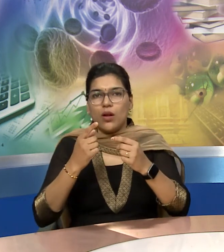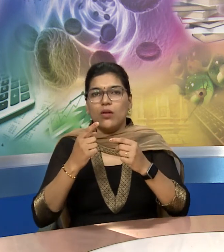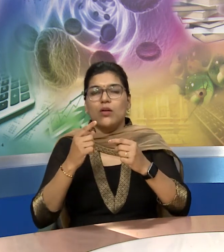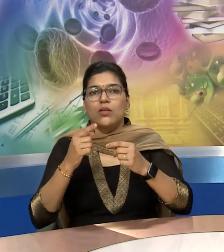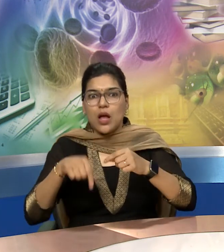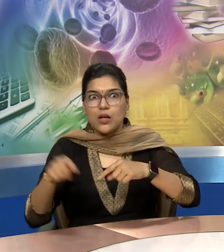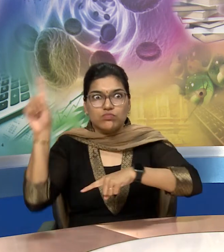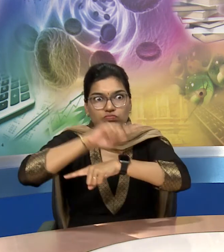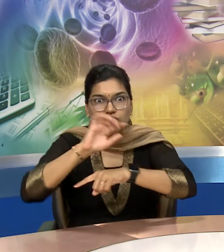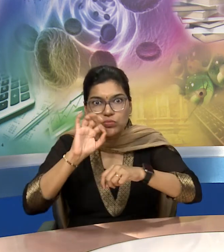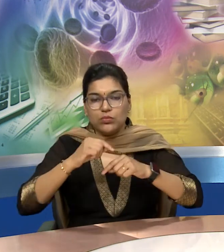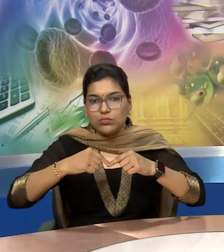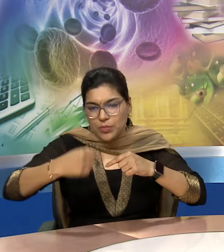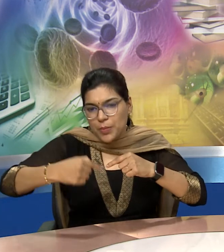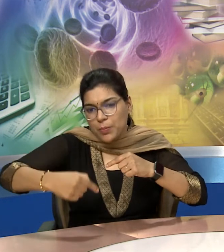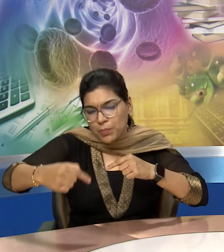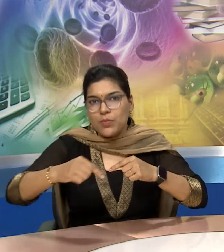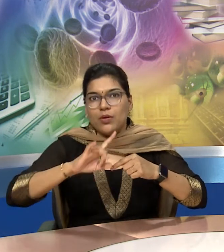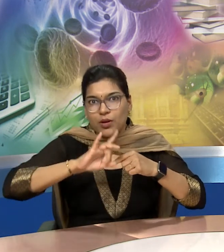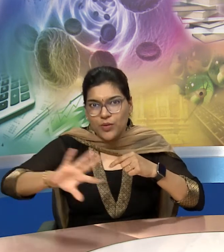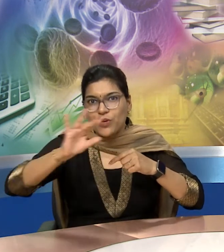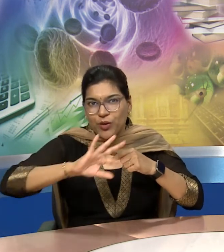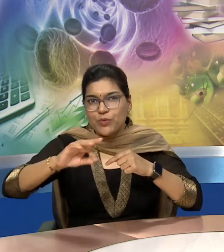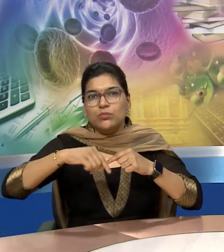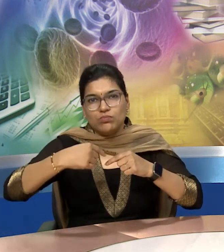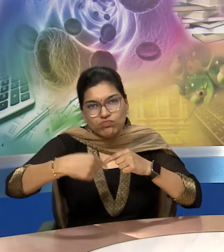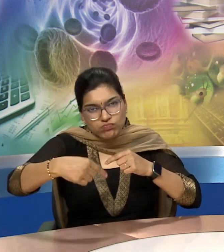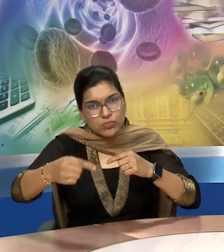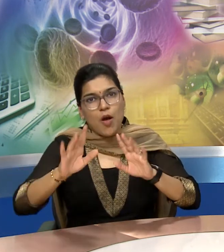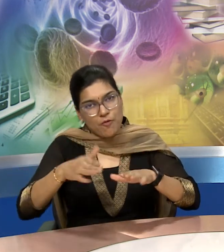for reading, references, or lending.